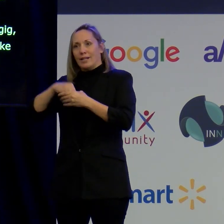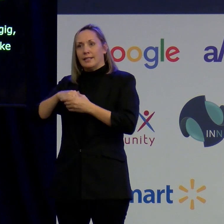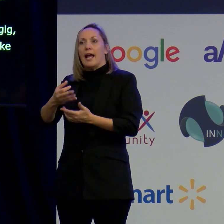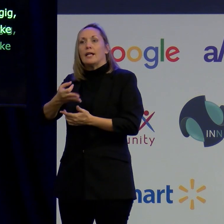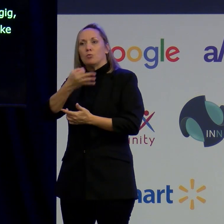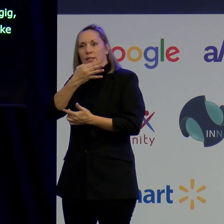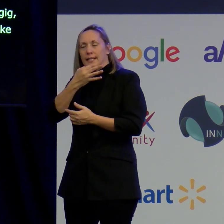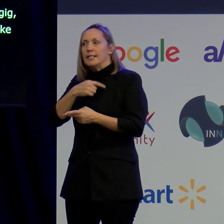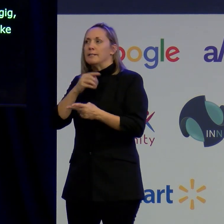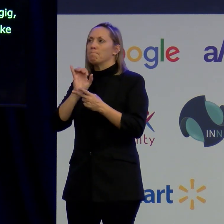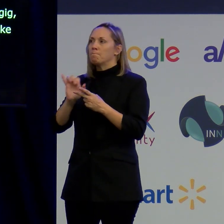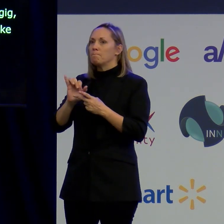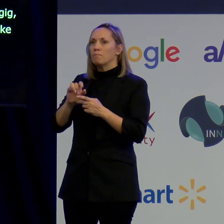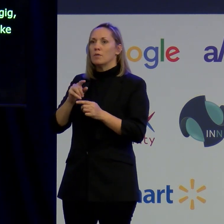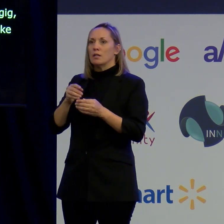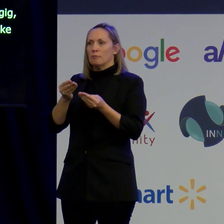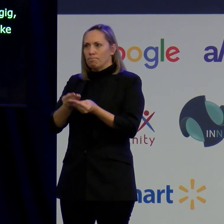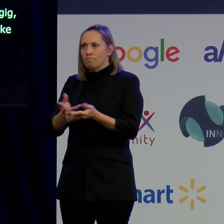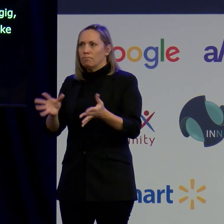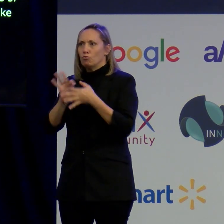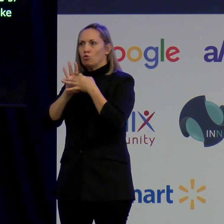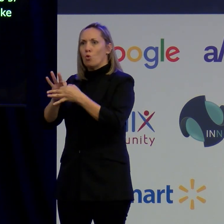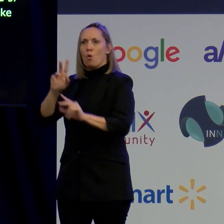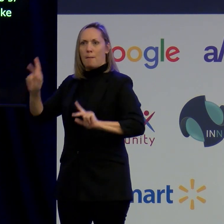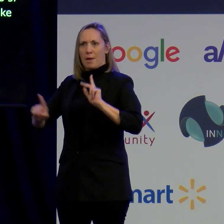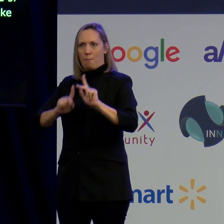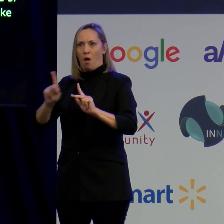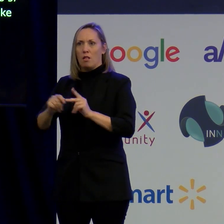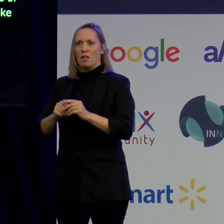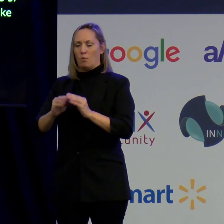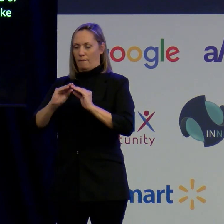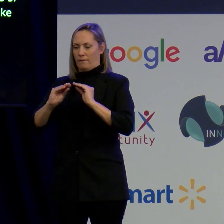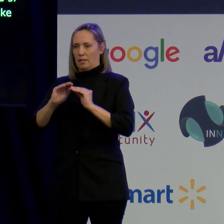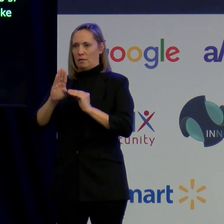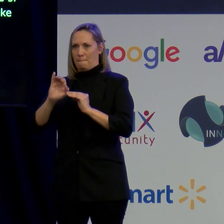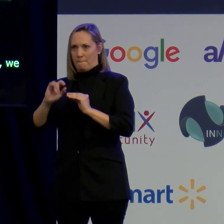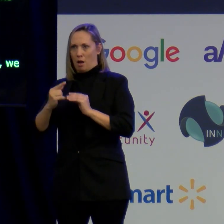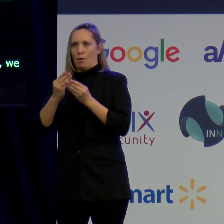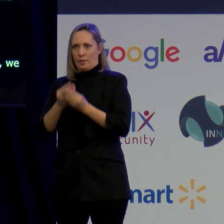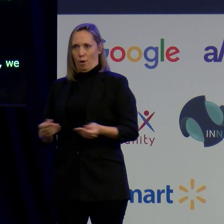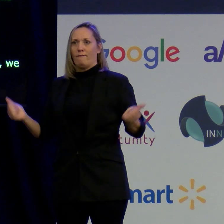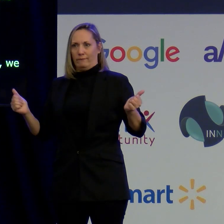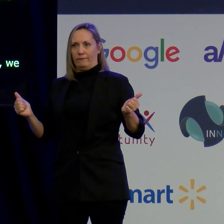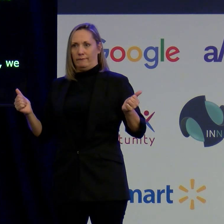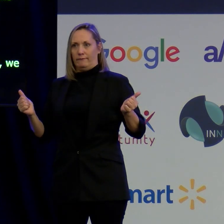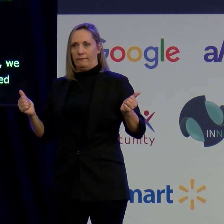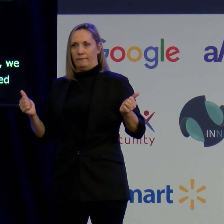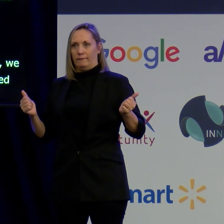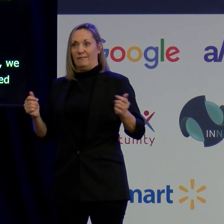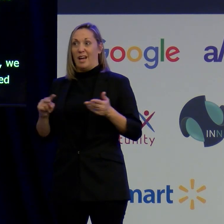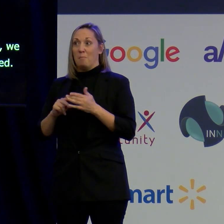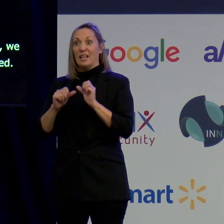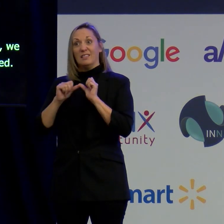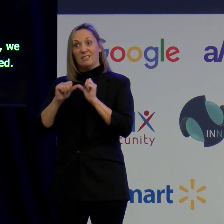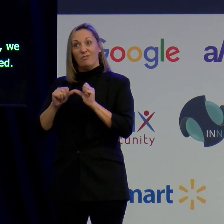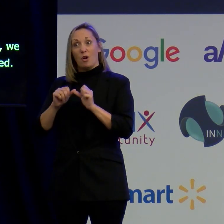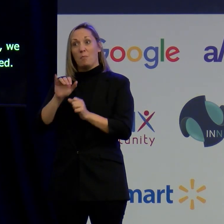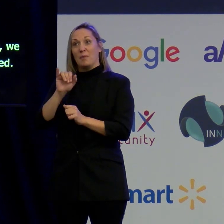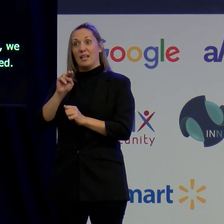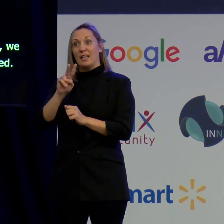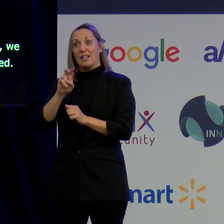expertise, gets it right to the people, we file those bugs, and we get them resolved. And it's allowed us to scale from an